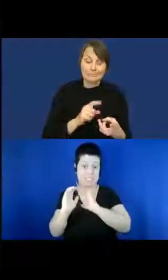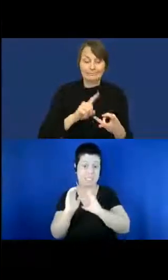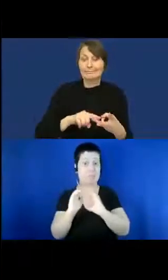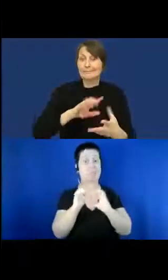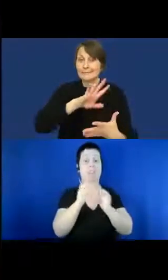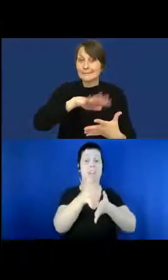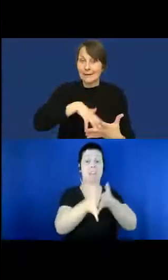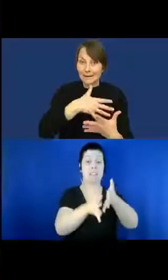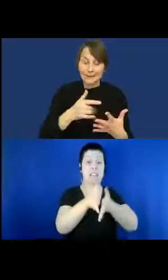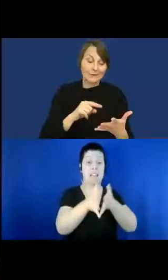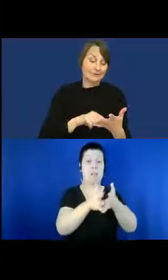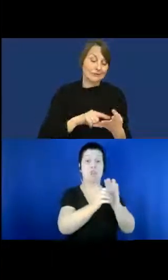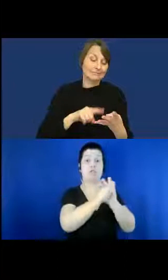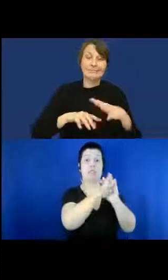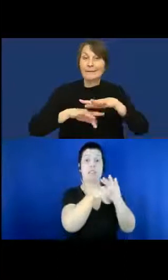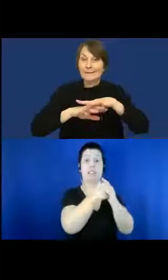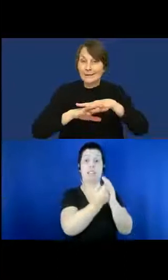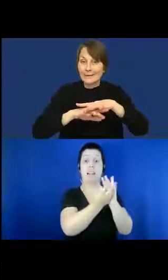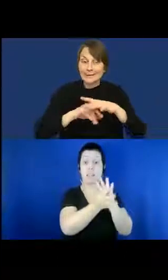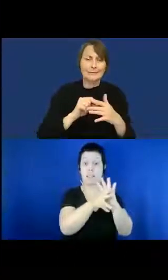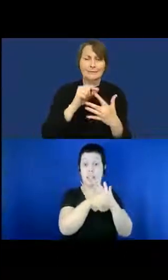and tactile sign language. So